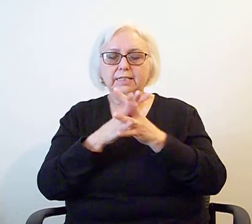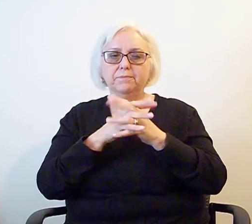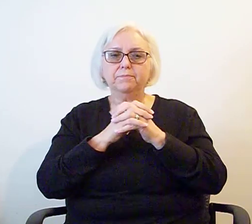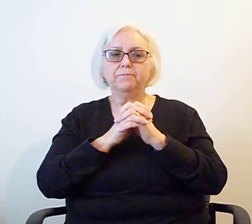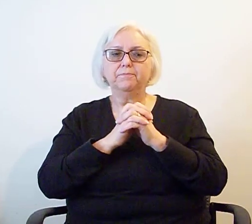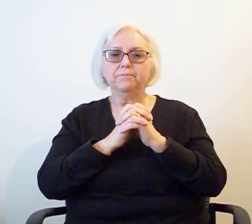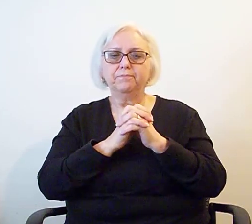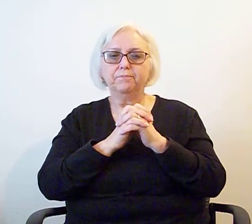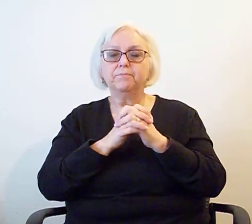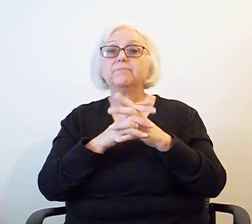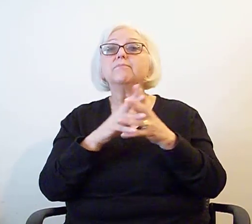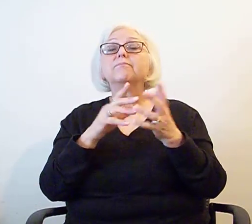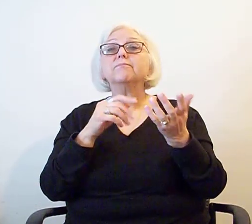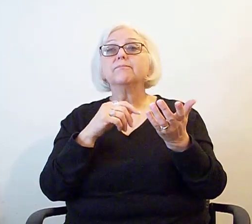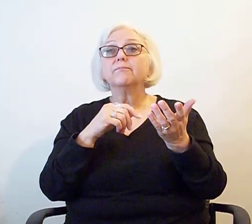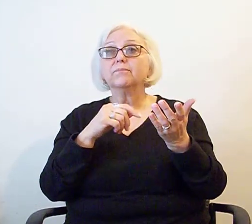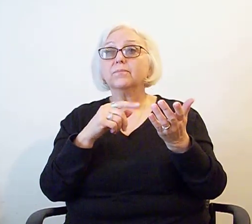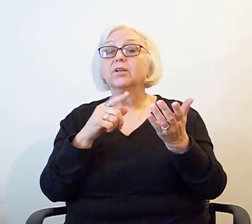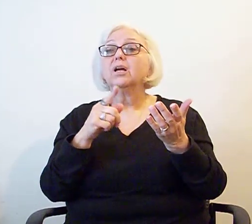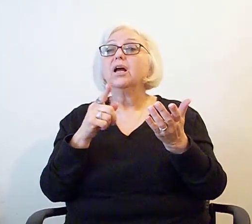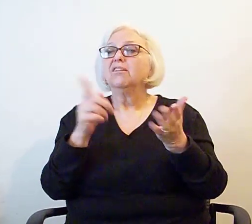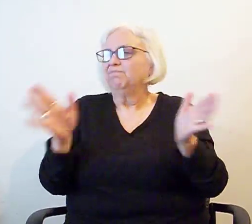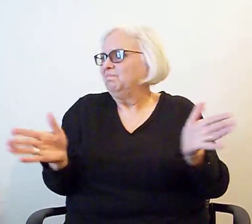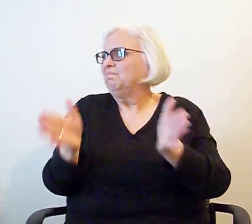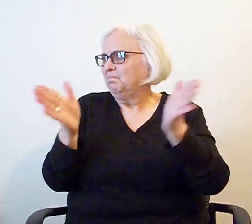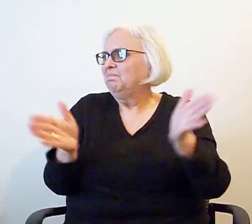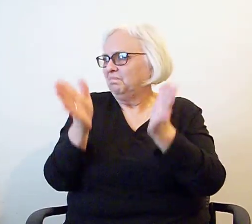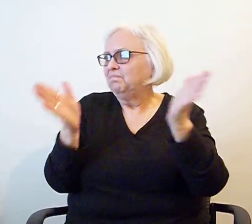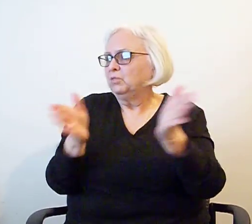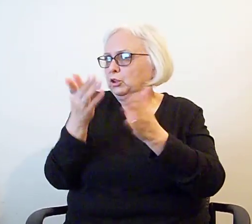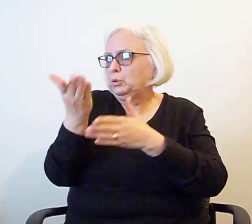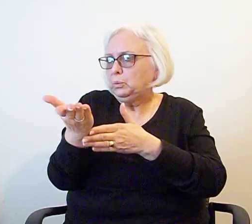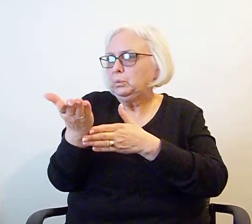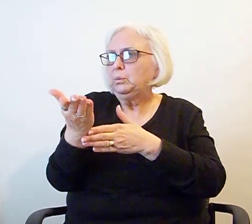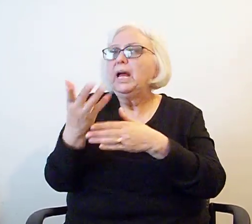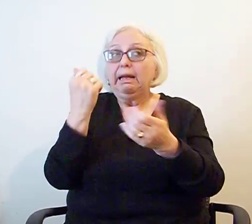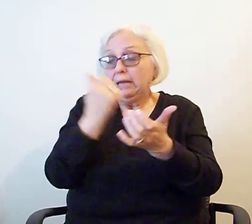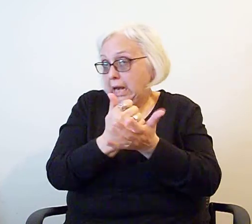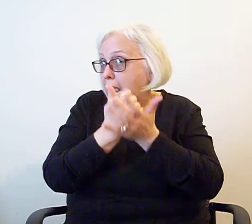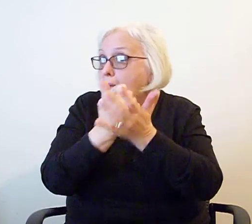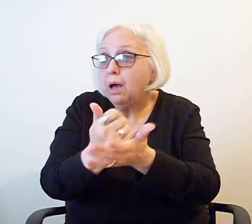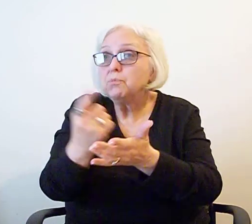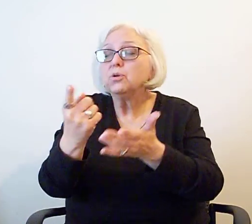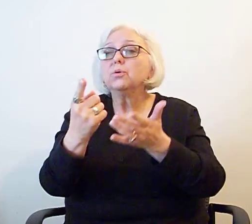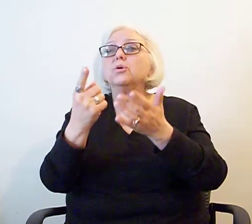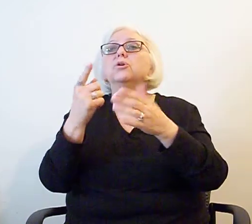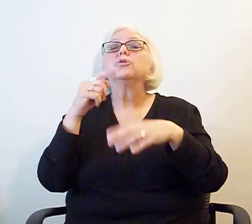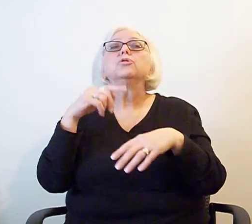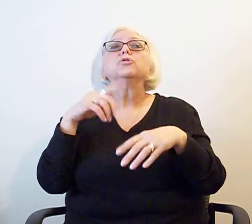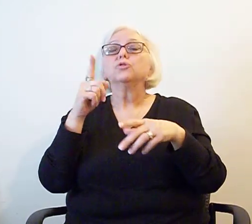You can be encouraged and assisted to exercise your rights